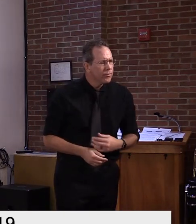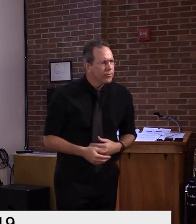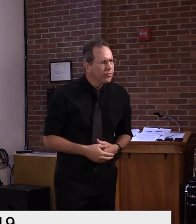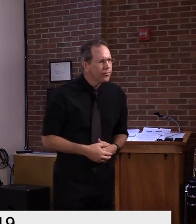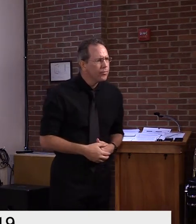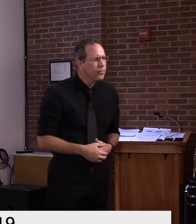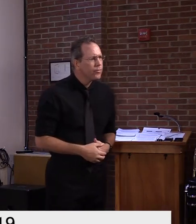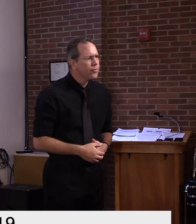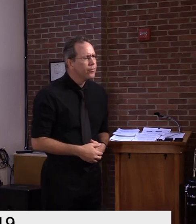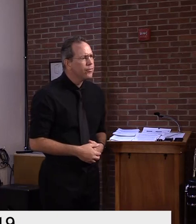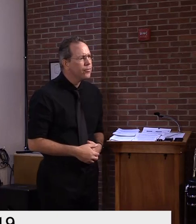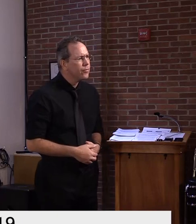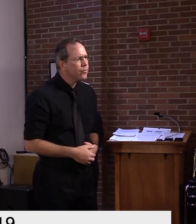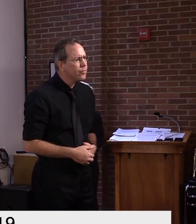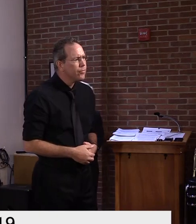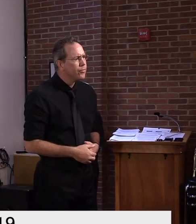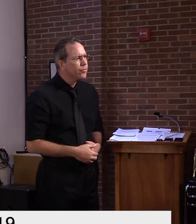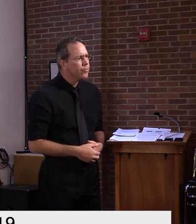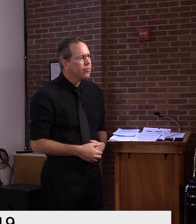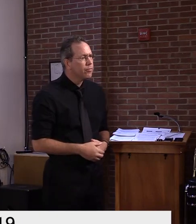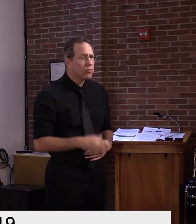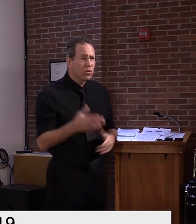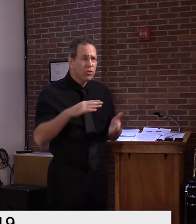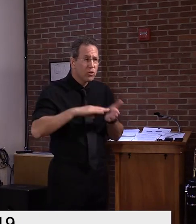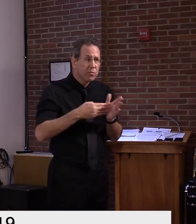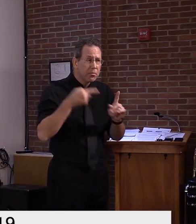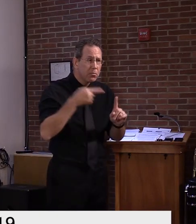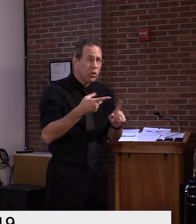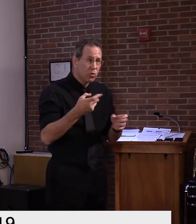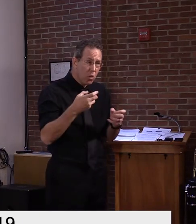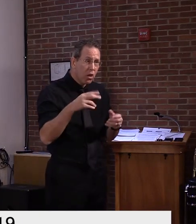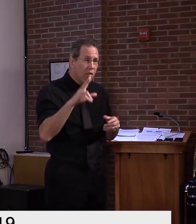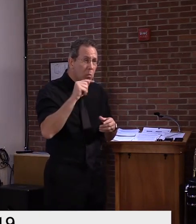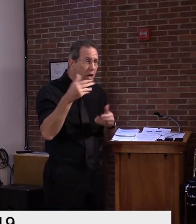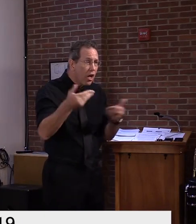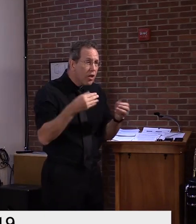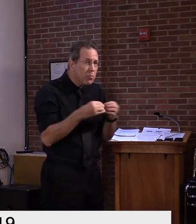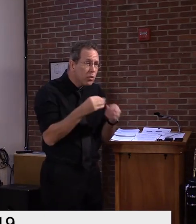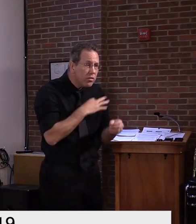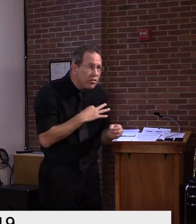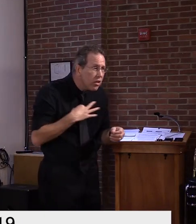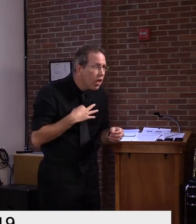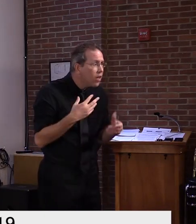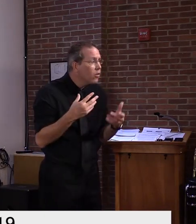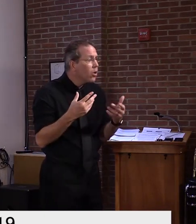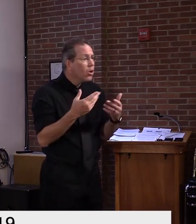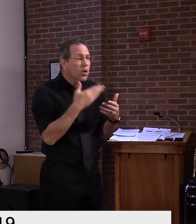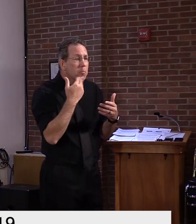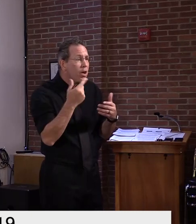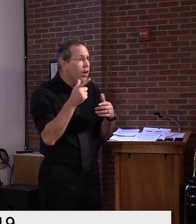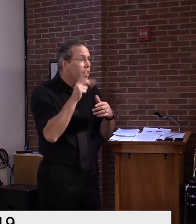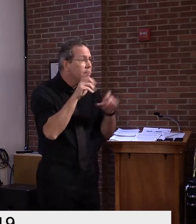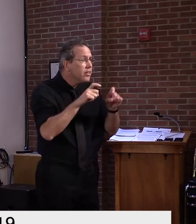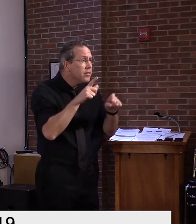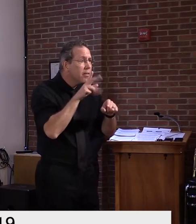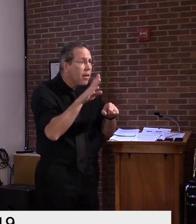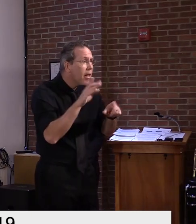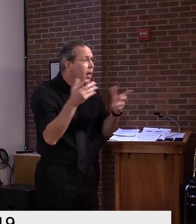better laboratory facilities? Is there something you could pin down? Well, I'll take all of those, but